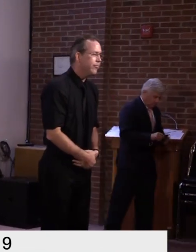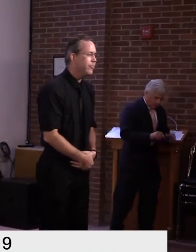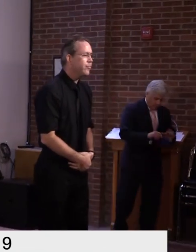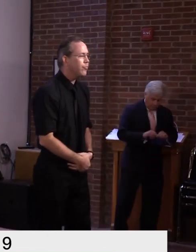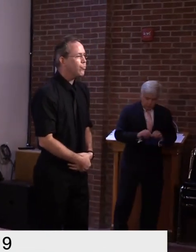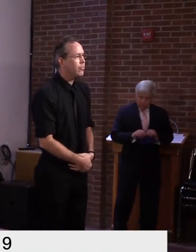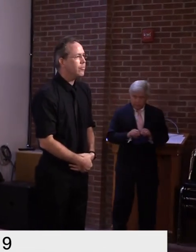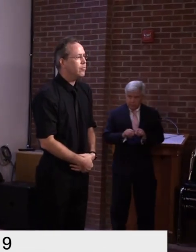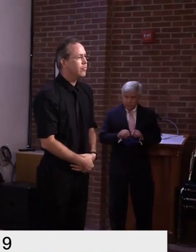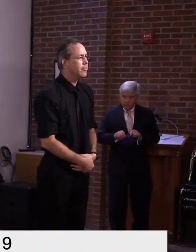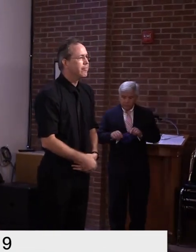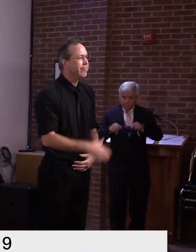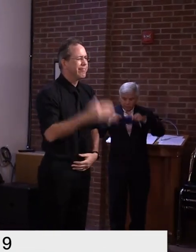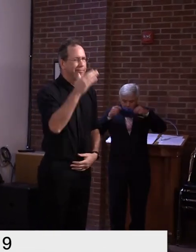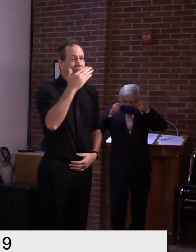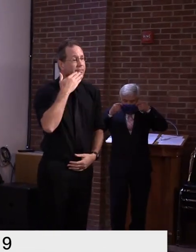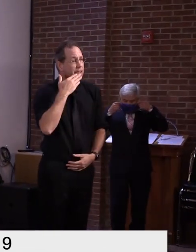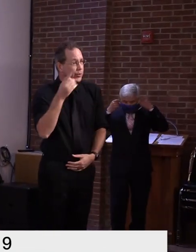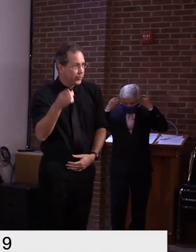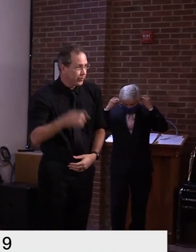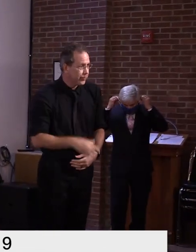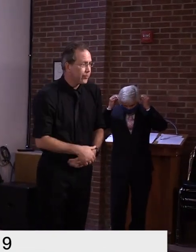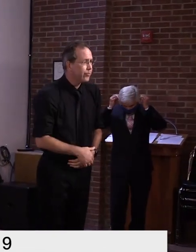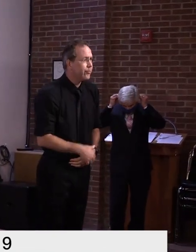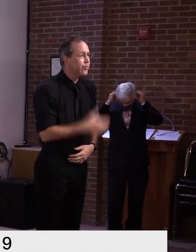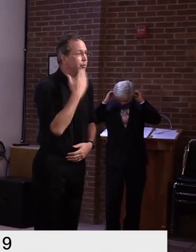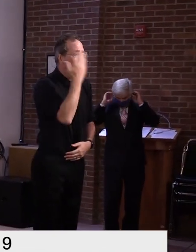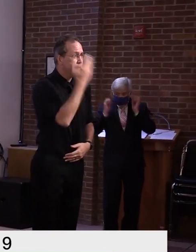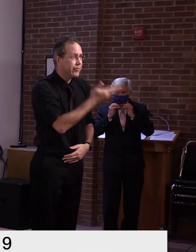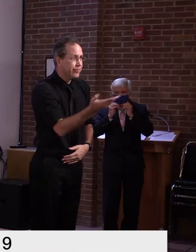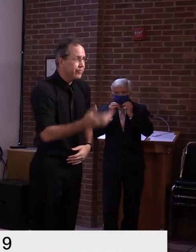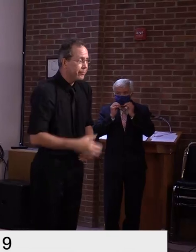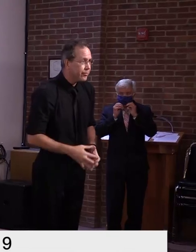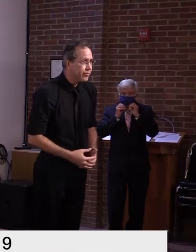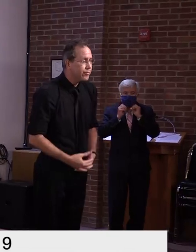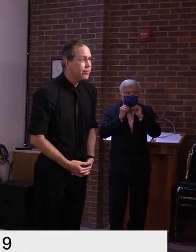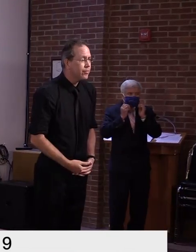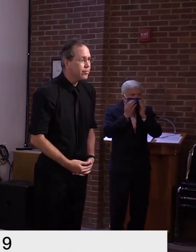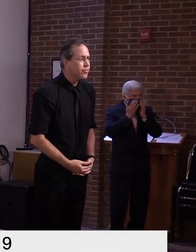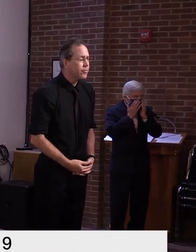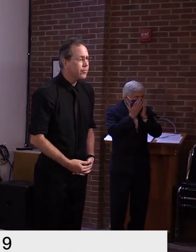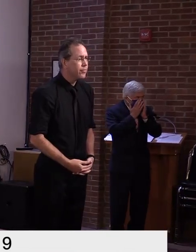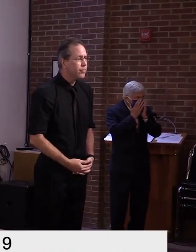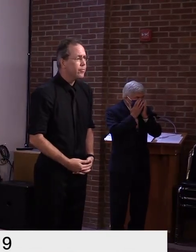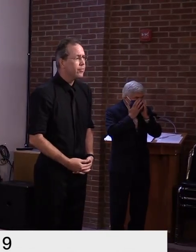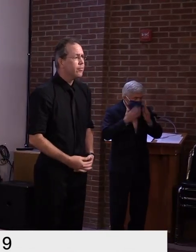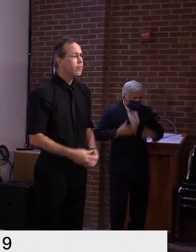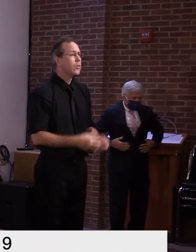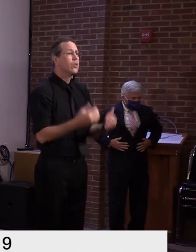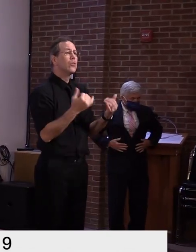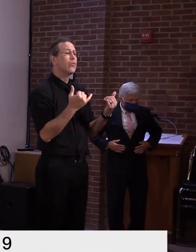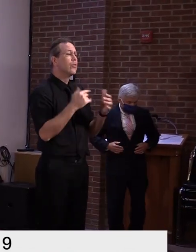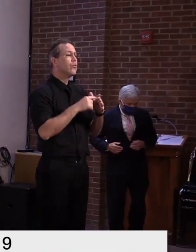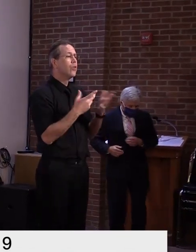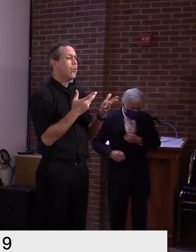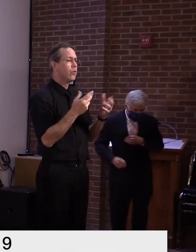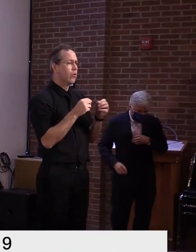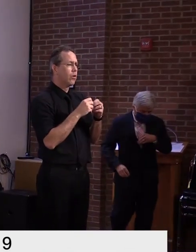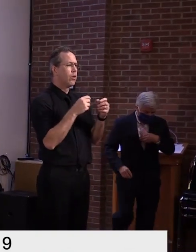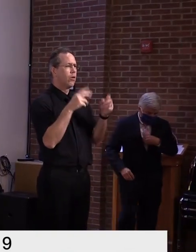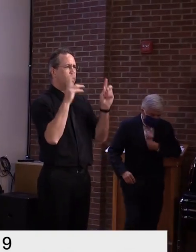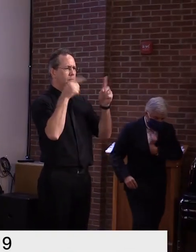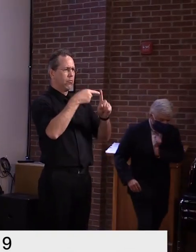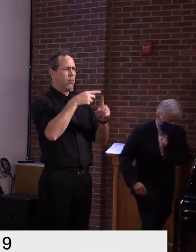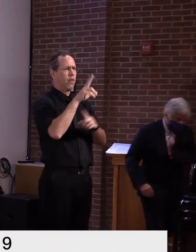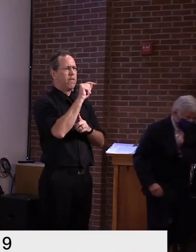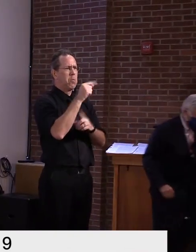Thank you, Secretary Smith, and good morning, everyone. This week, we will start with an overview of our data here in Vermont, and then